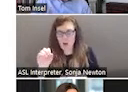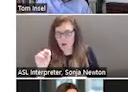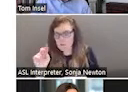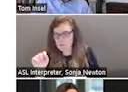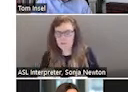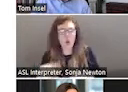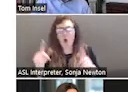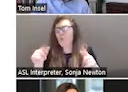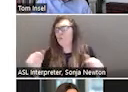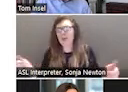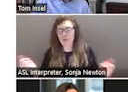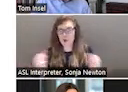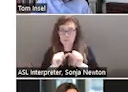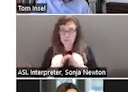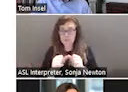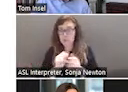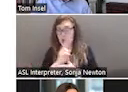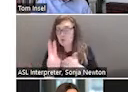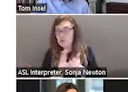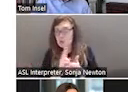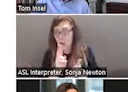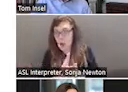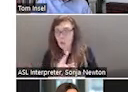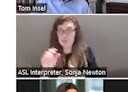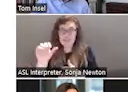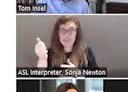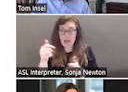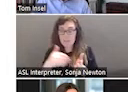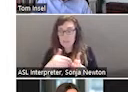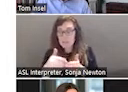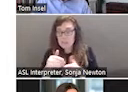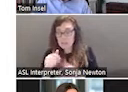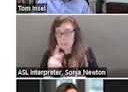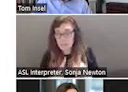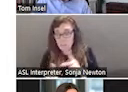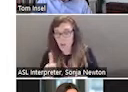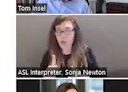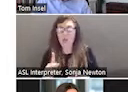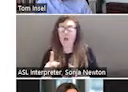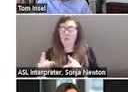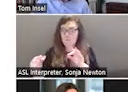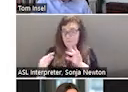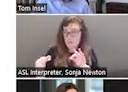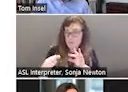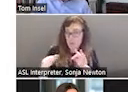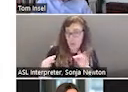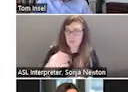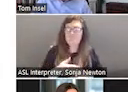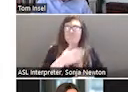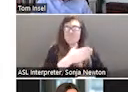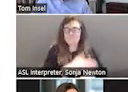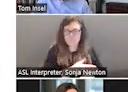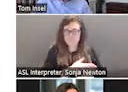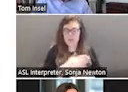of 2 hours and 10 million people. And they use feedback from that to make it better. And then they do another experiment on the same